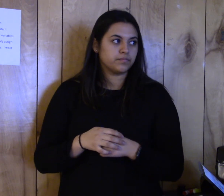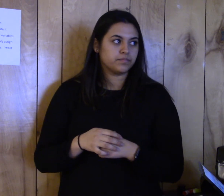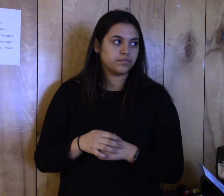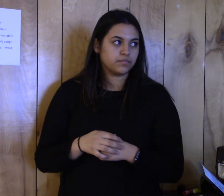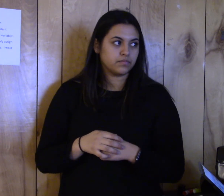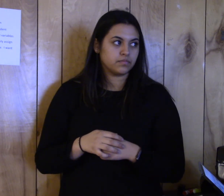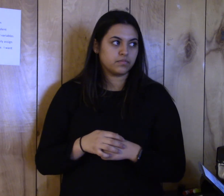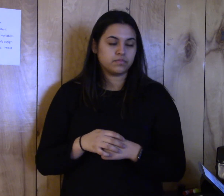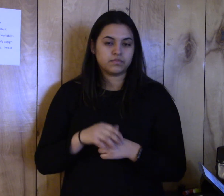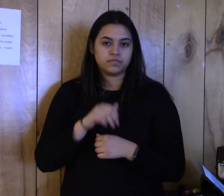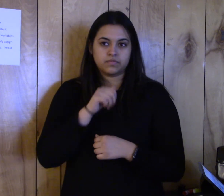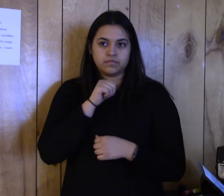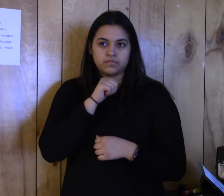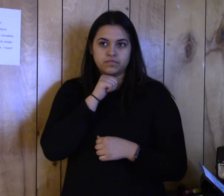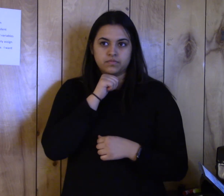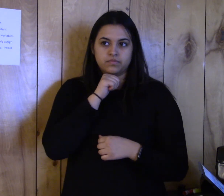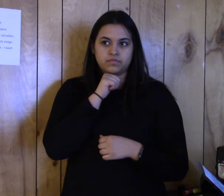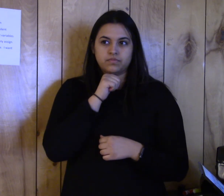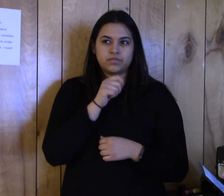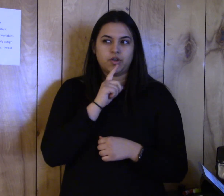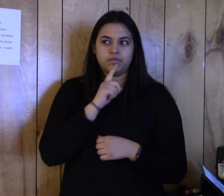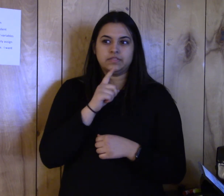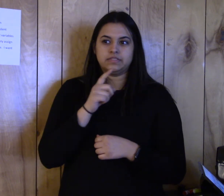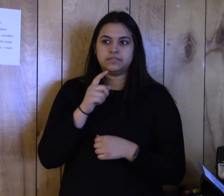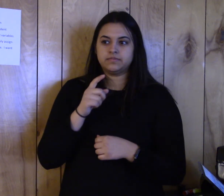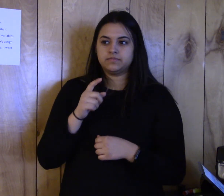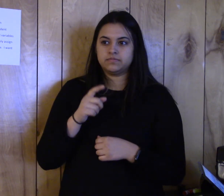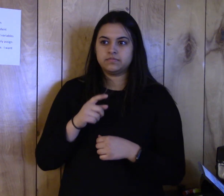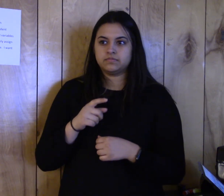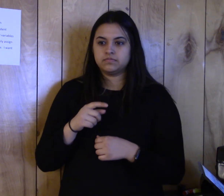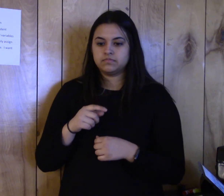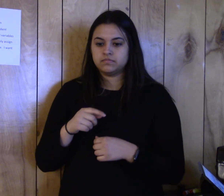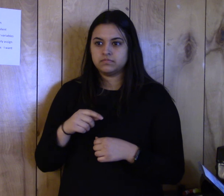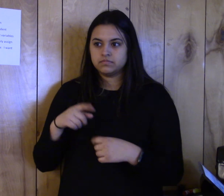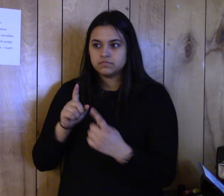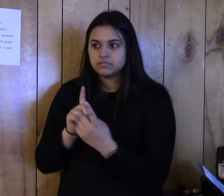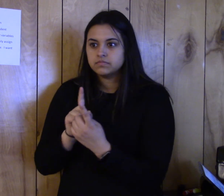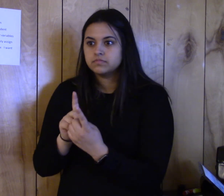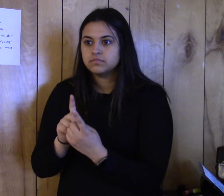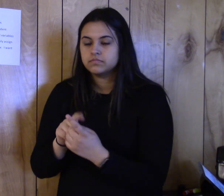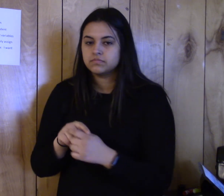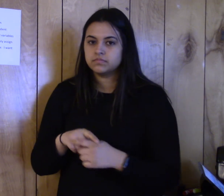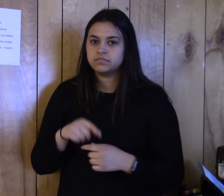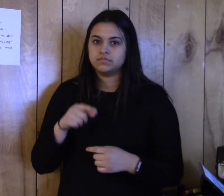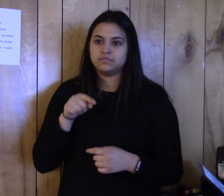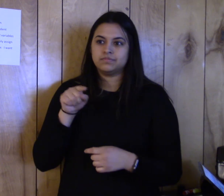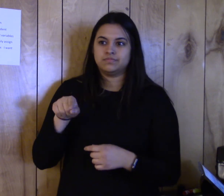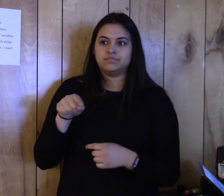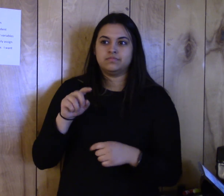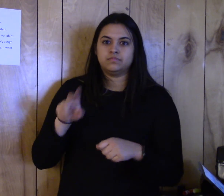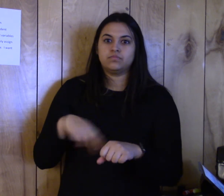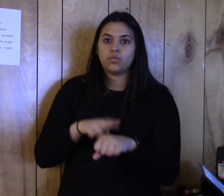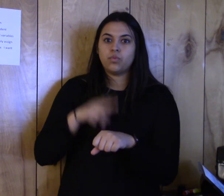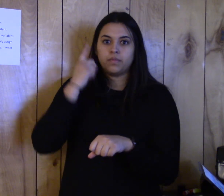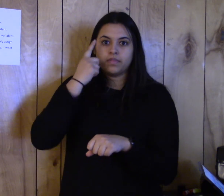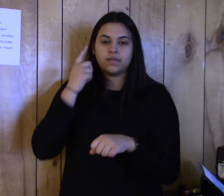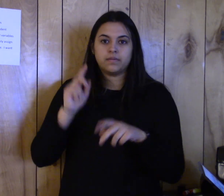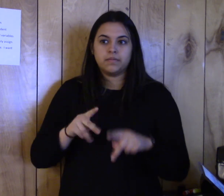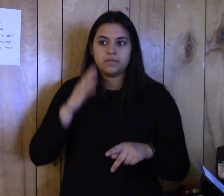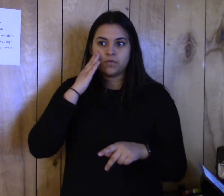likely to do that out there. They're used to the idea that people are going to dump these cats, and it's not the cat's fault.